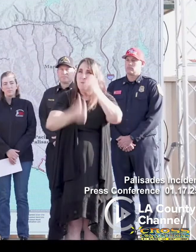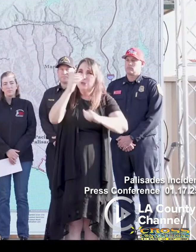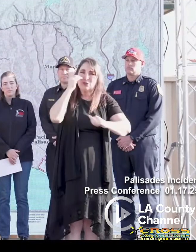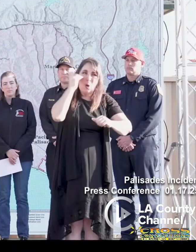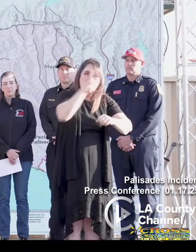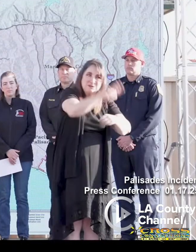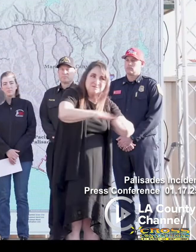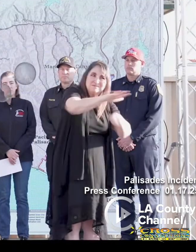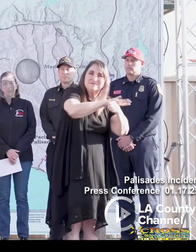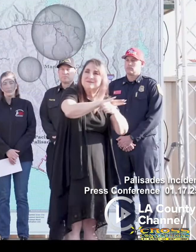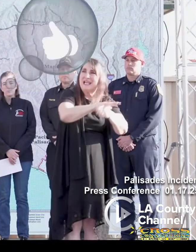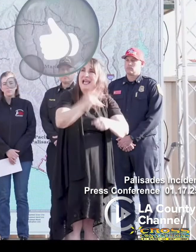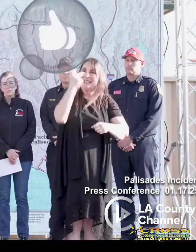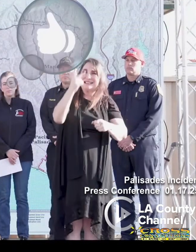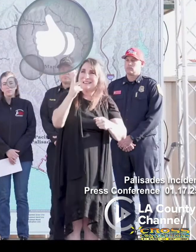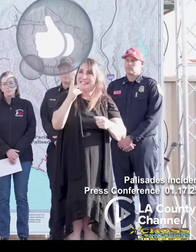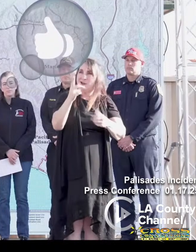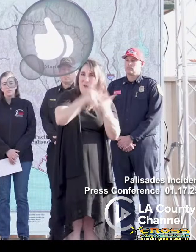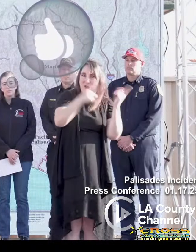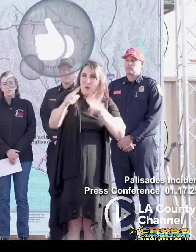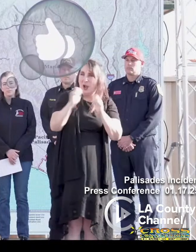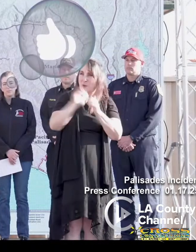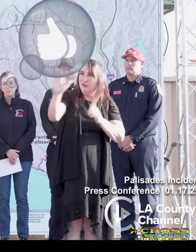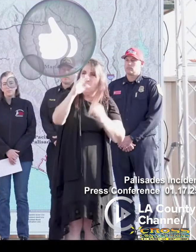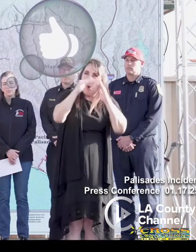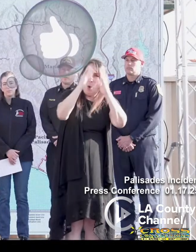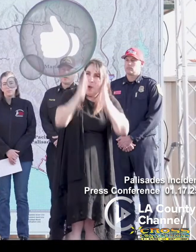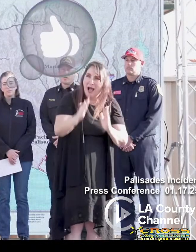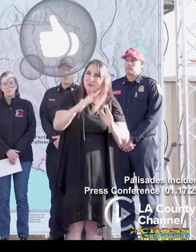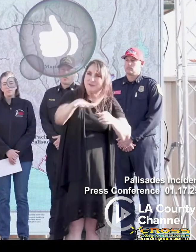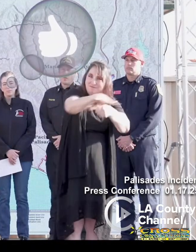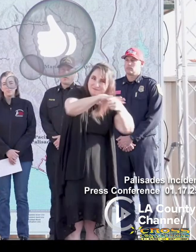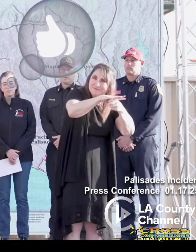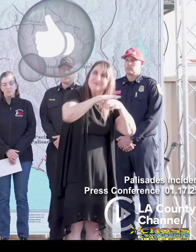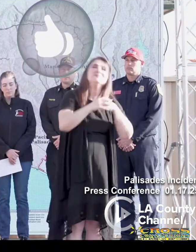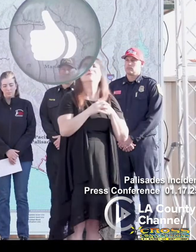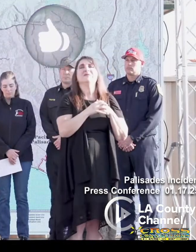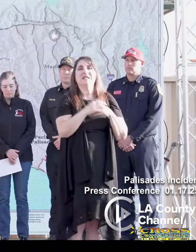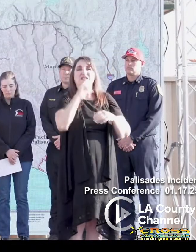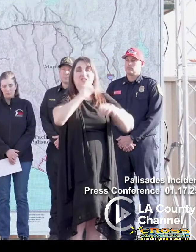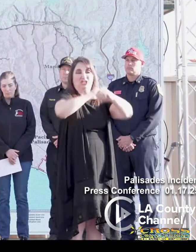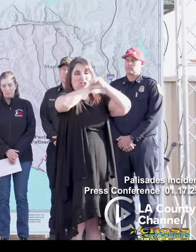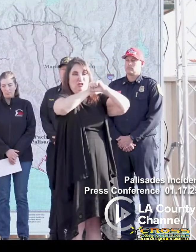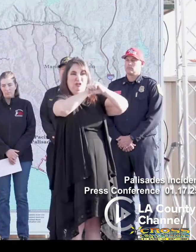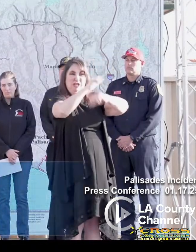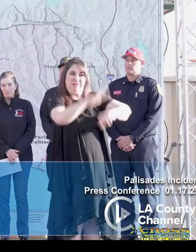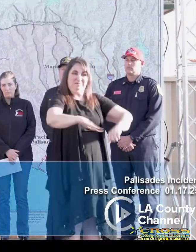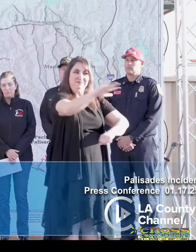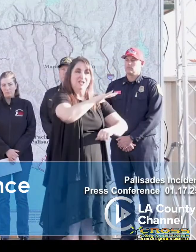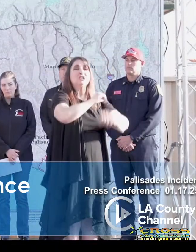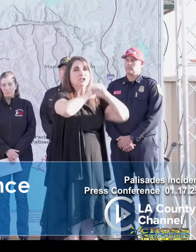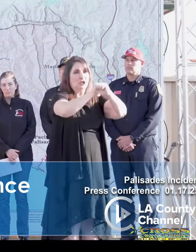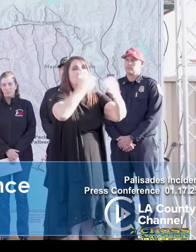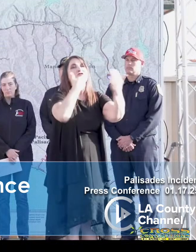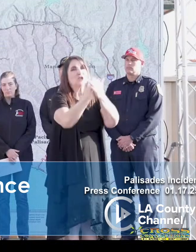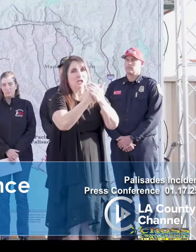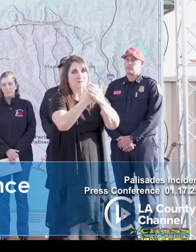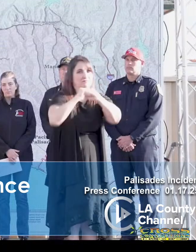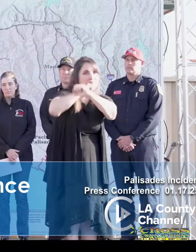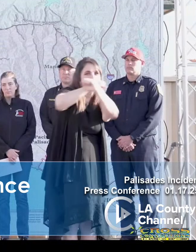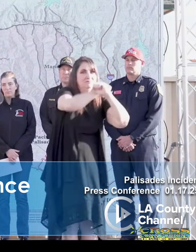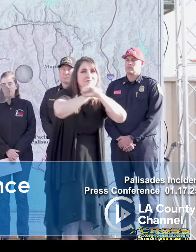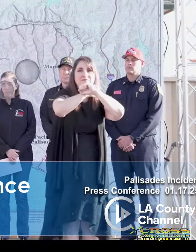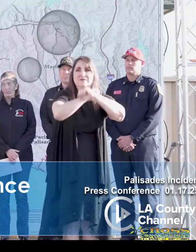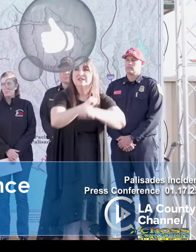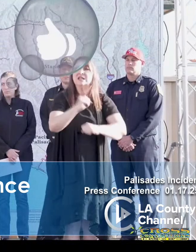property is in. You're, of course, concerned about the security. I've been up there. The security is good. If you have